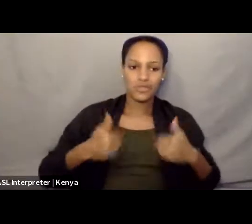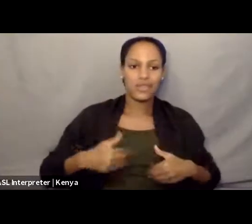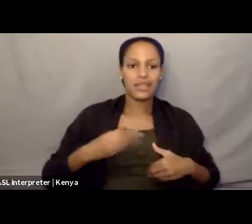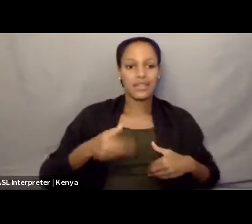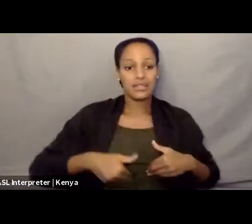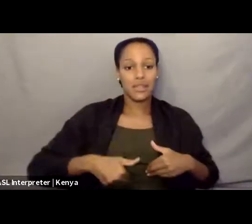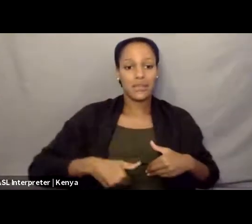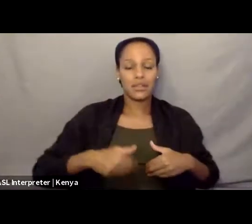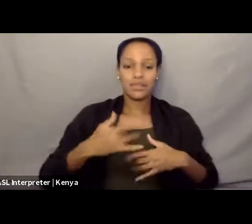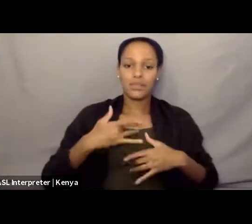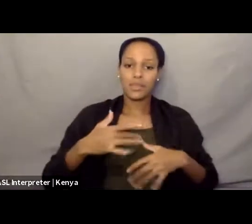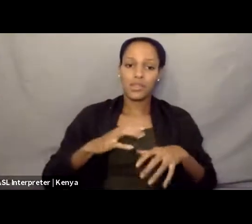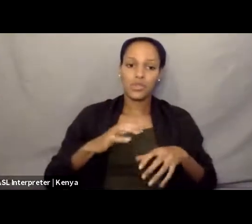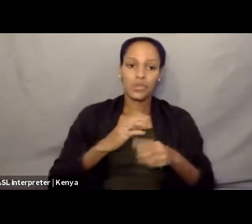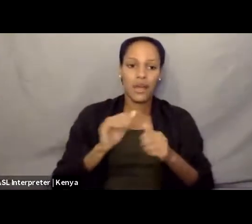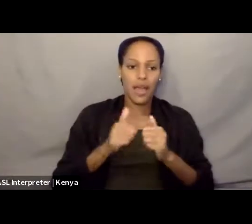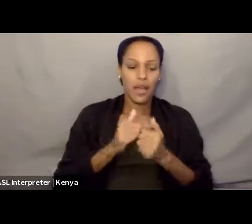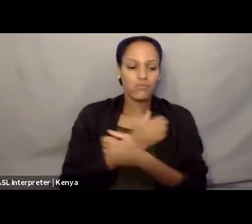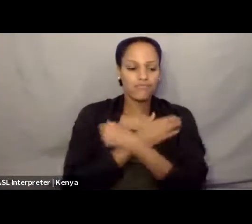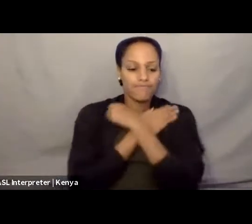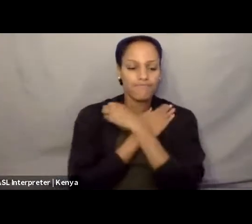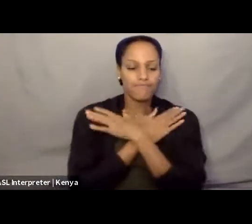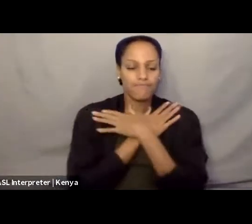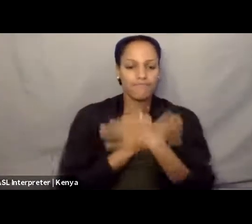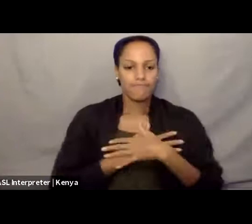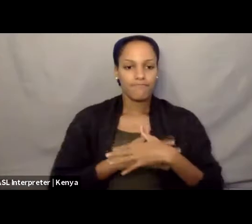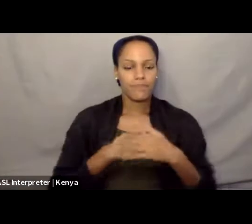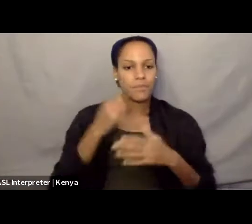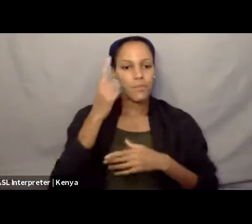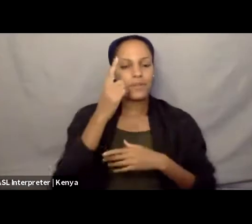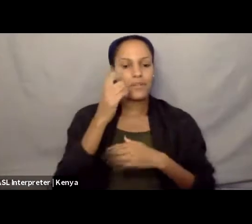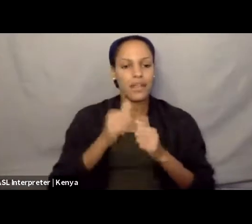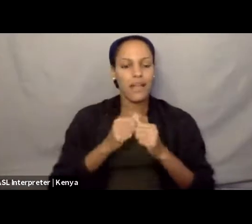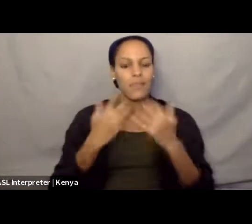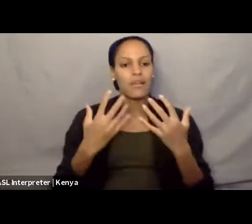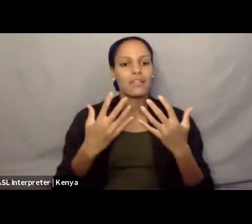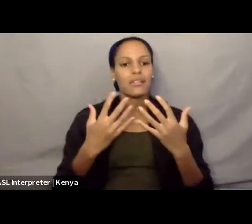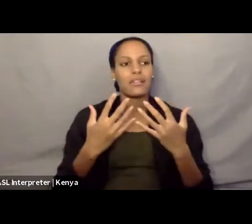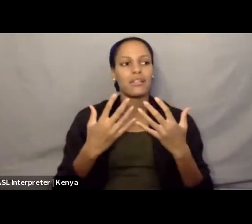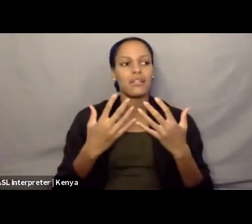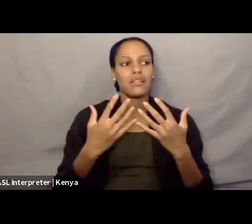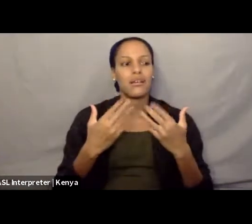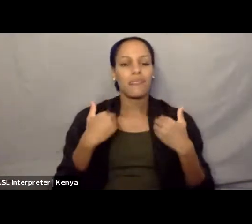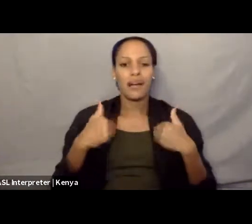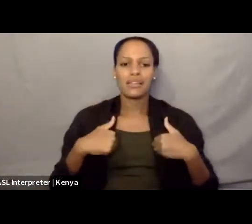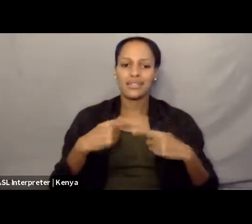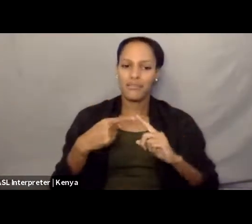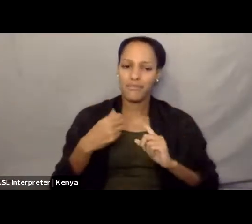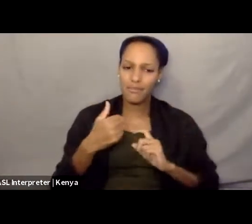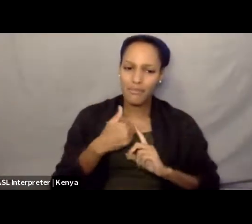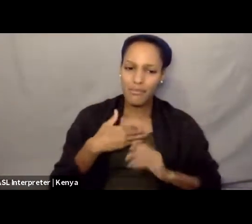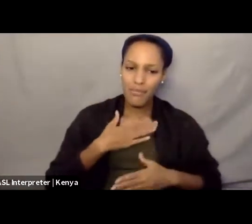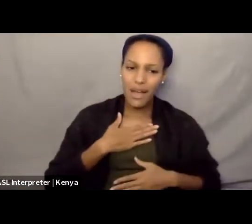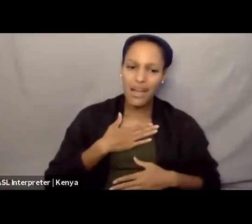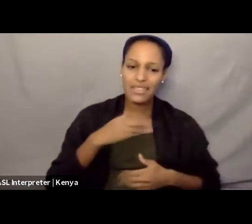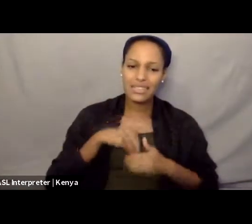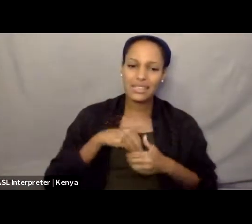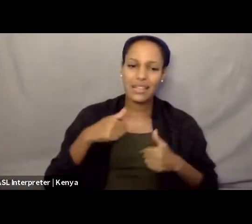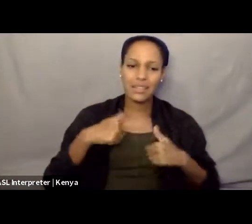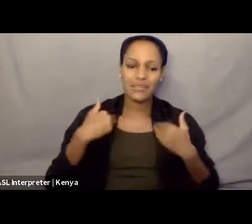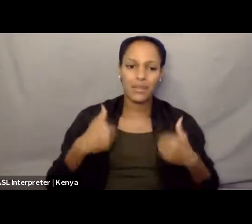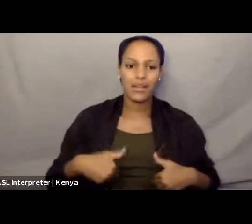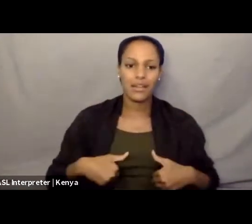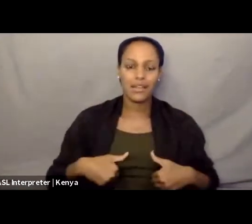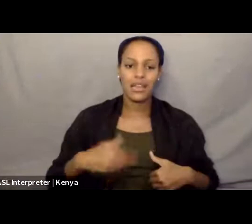self-hugging, I was thinking, how many bodies of mine are in this body? This nearly